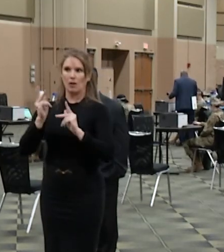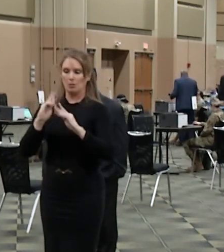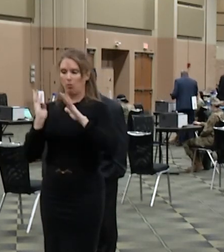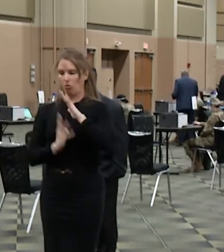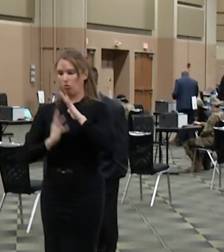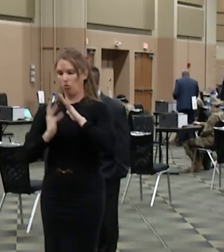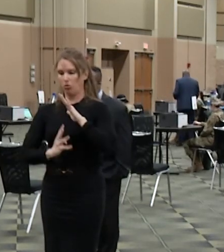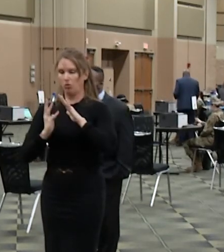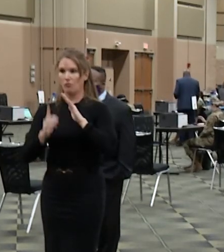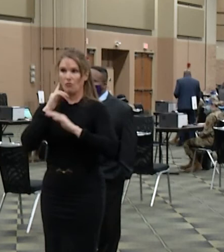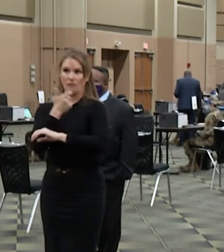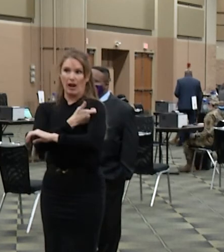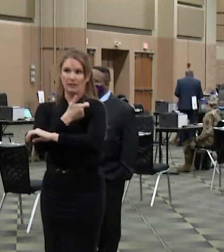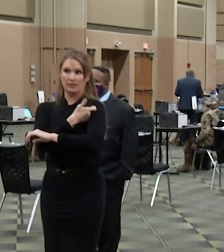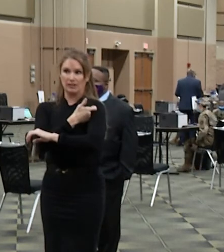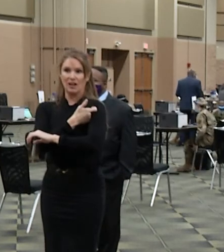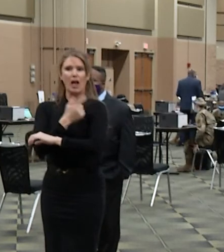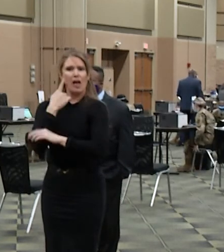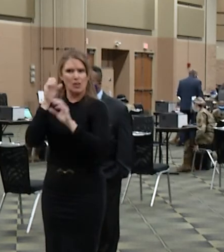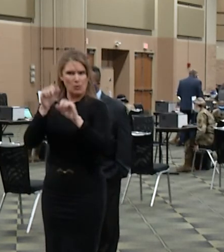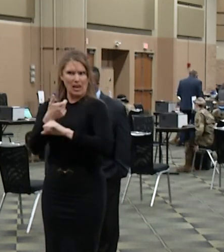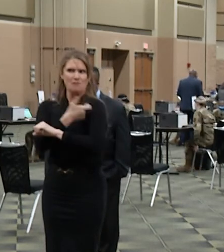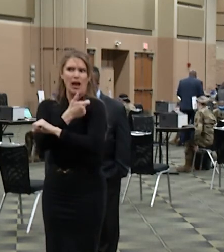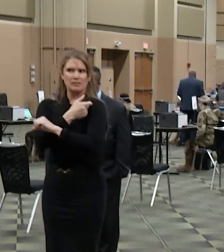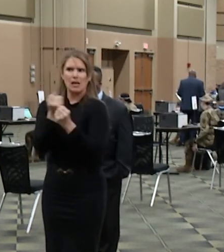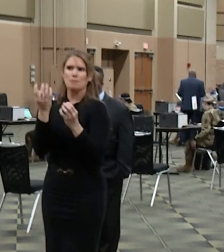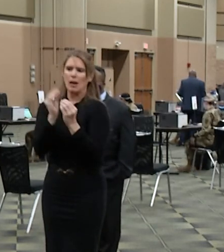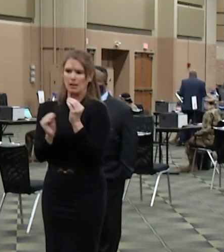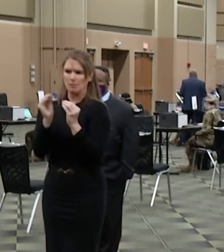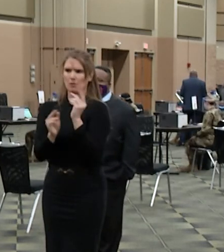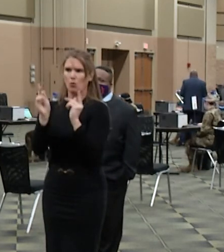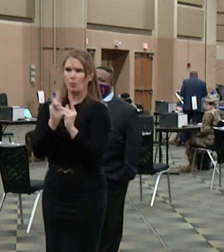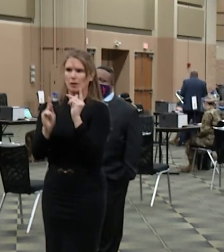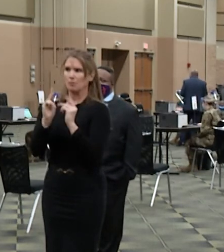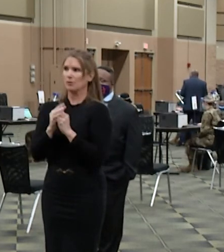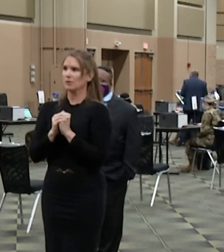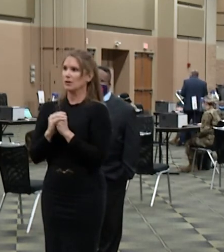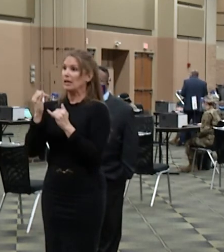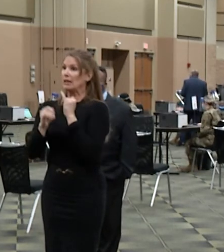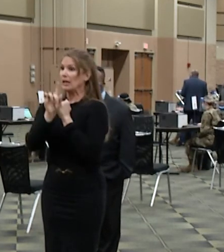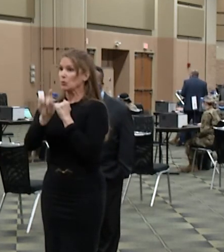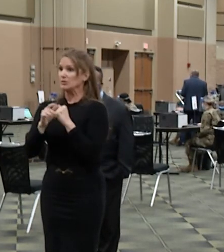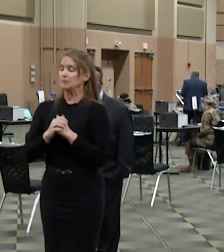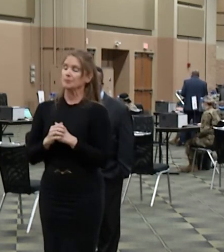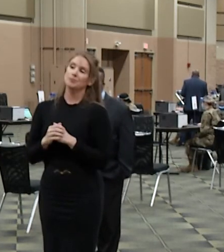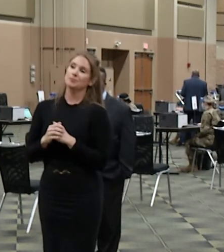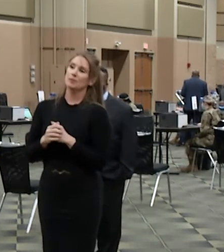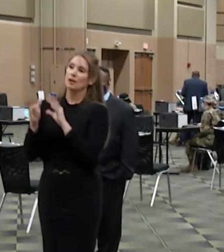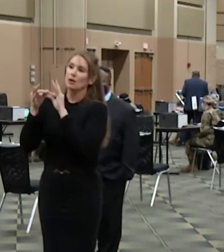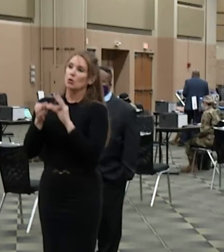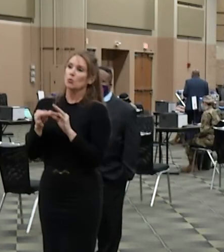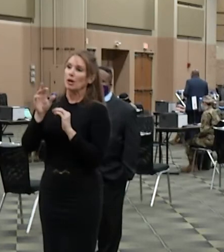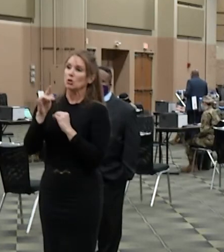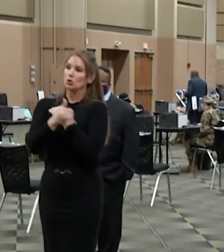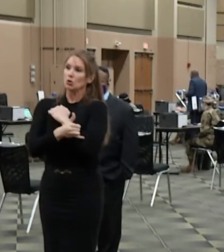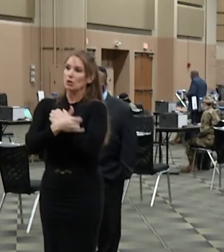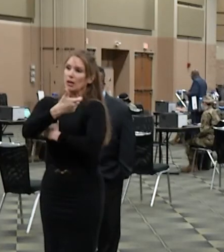through, and we believe we'll be able to vaccinate many, many more, greater percentage at a time. Yes.